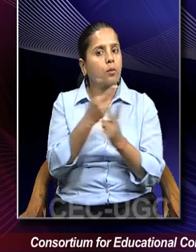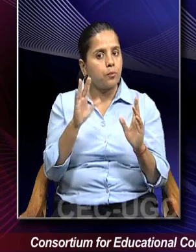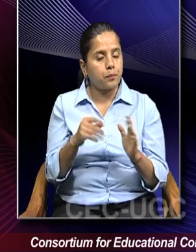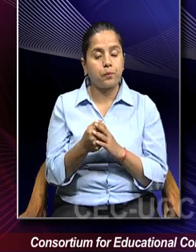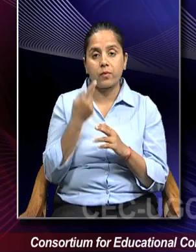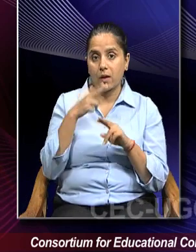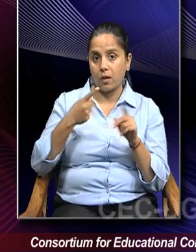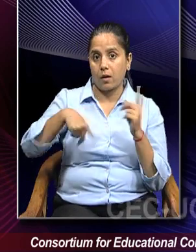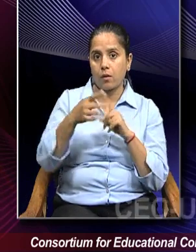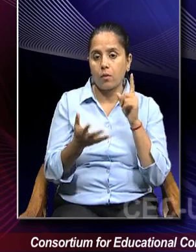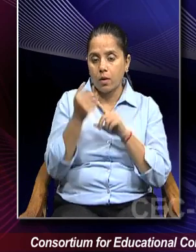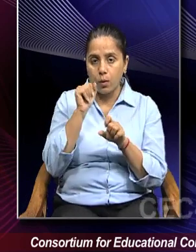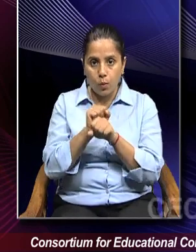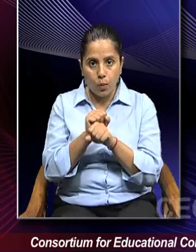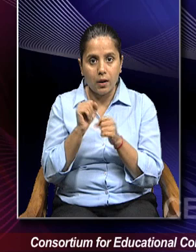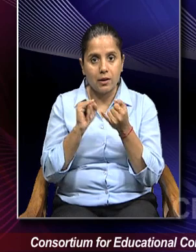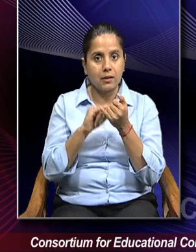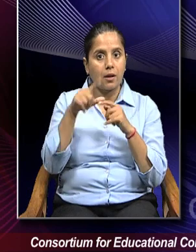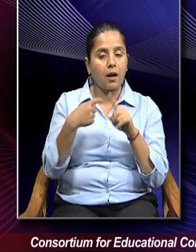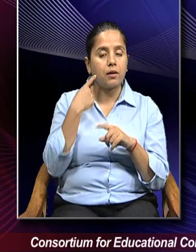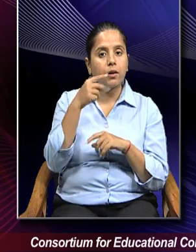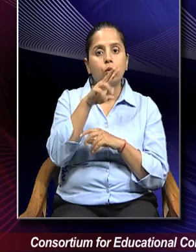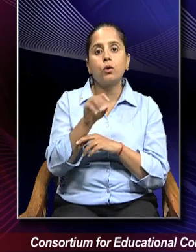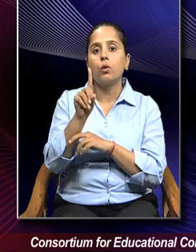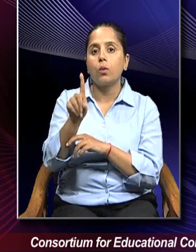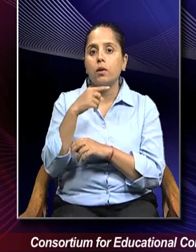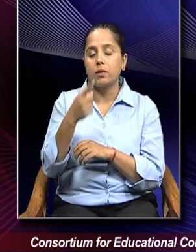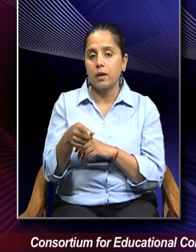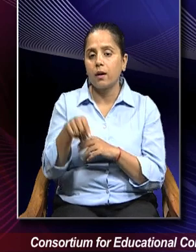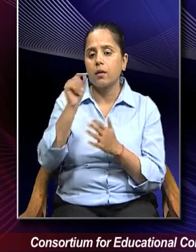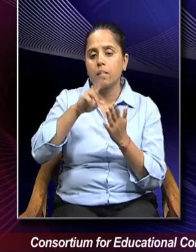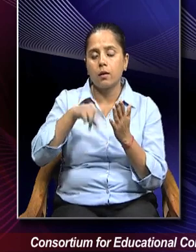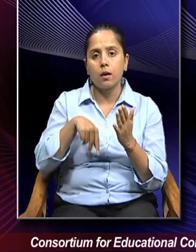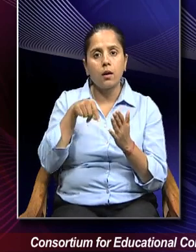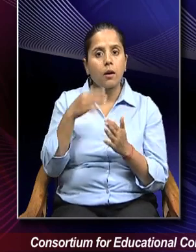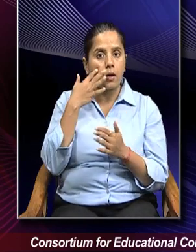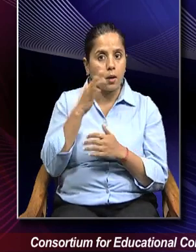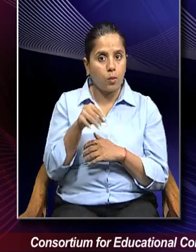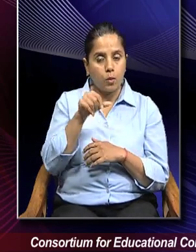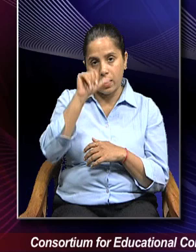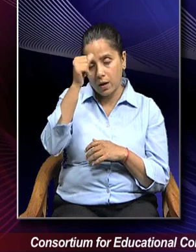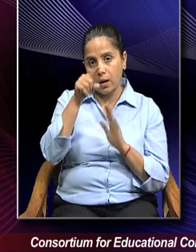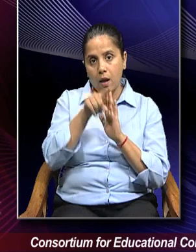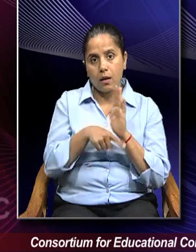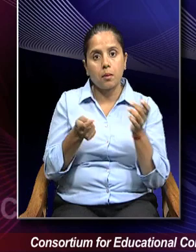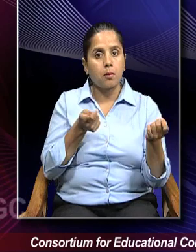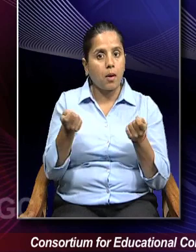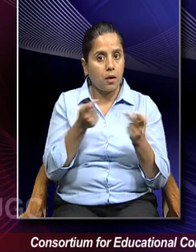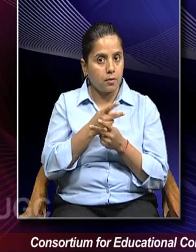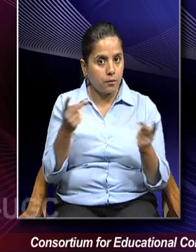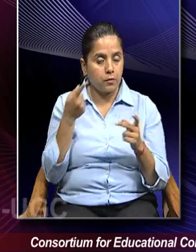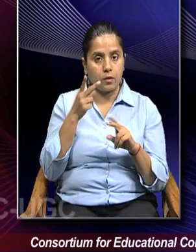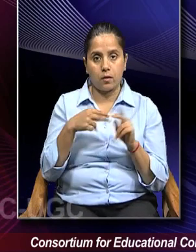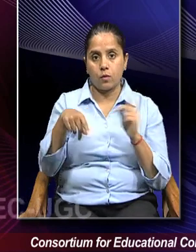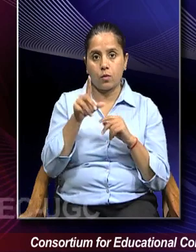we find the work of Sadri in 2001, it suggests that literature on relevance of Indian ethics to management, if we have